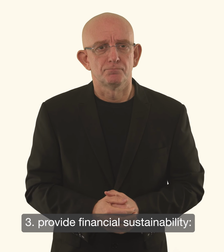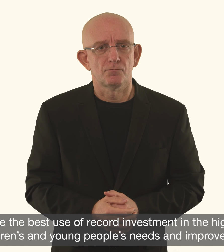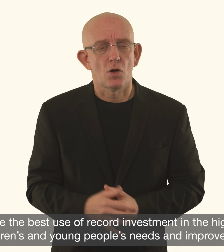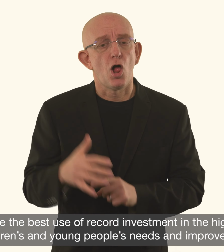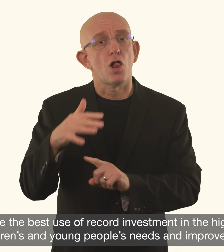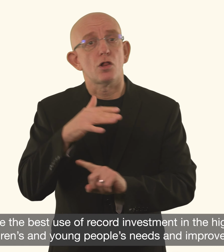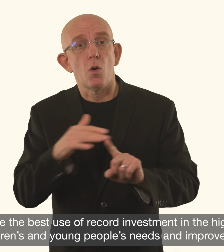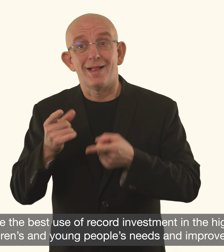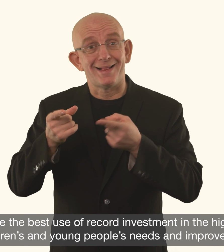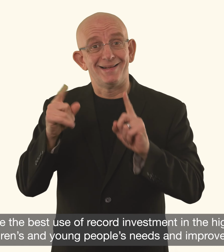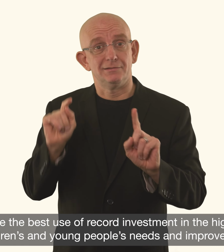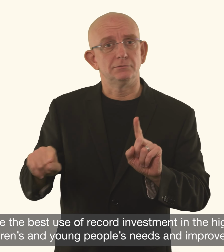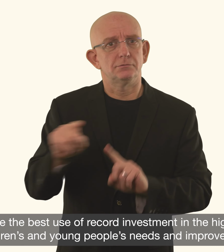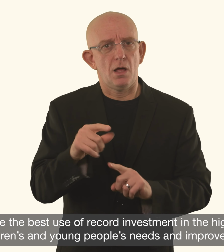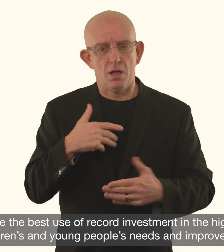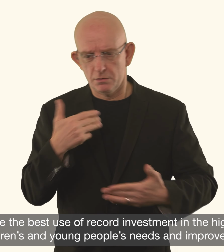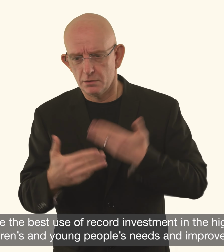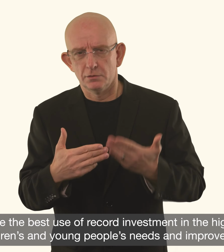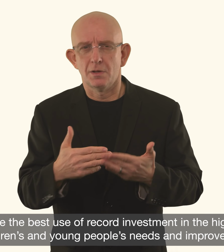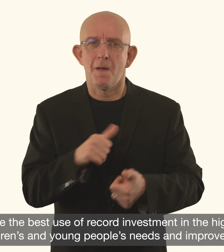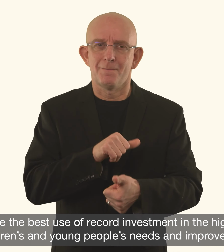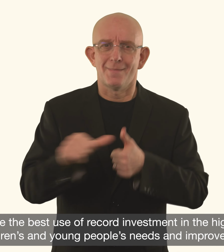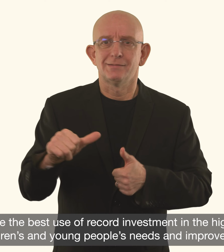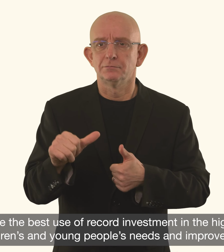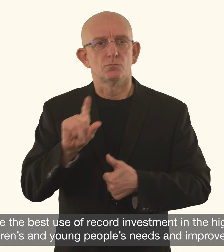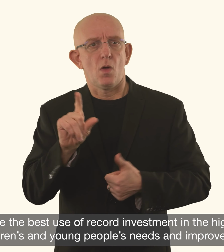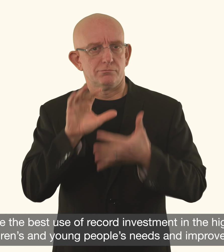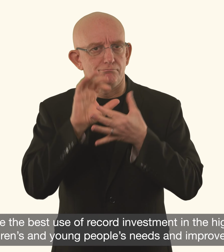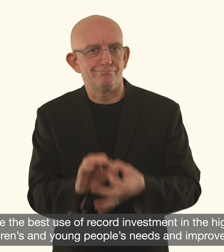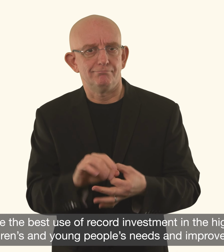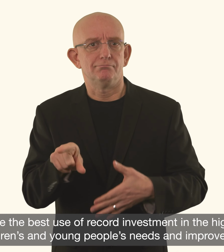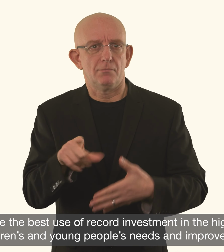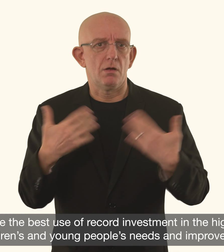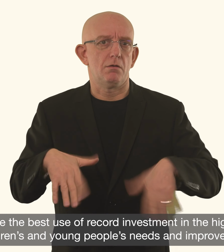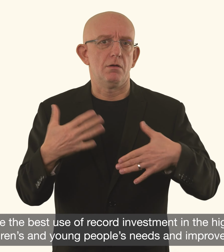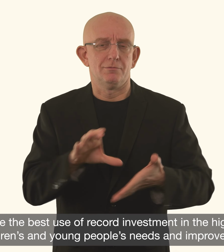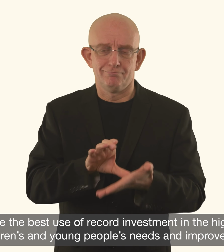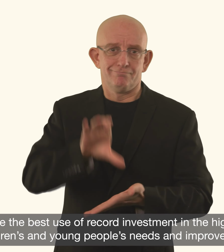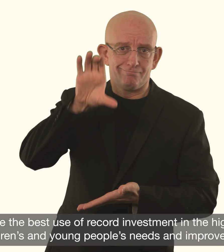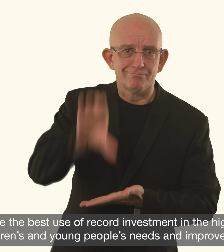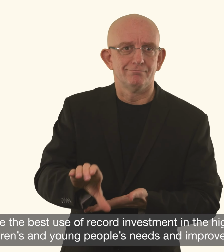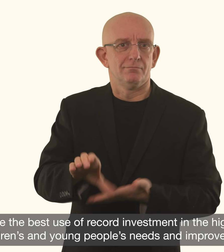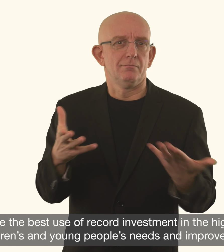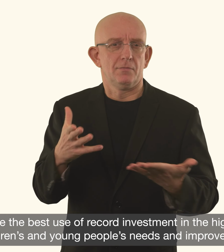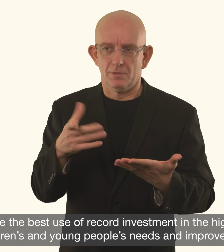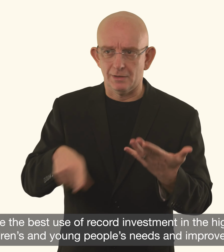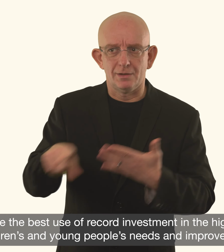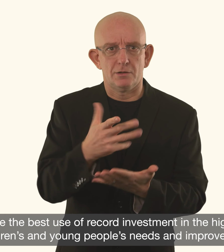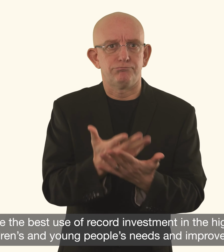Local leaders make the best use of record investment in the higher needs budget, to meet children's and young people's needs and improve